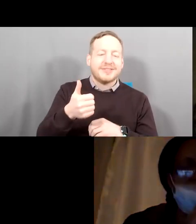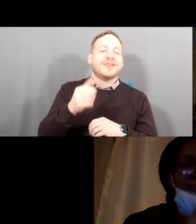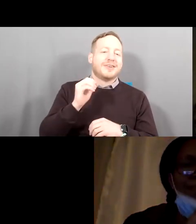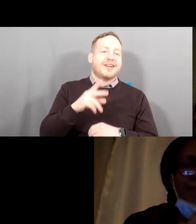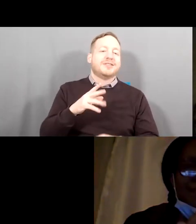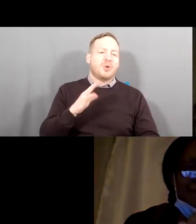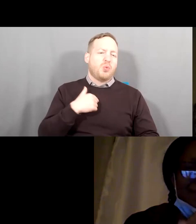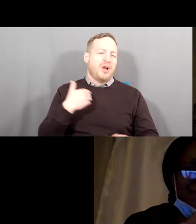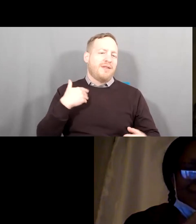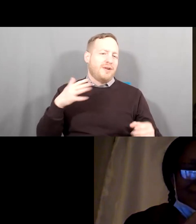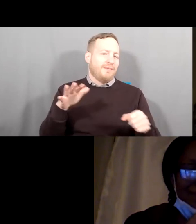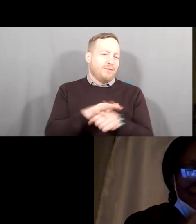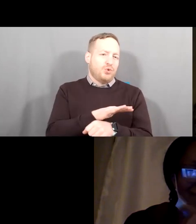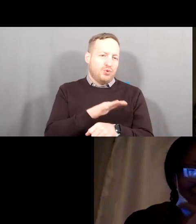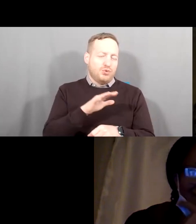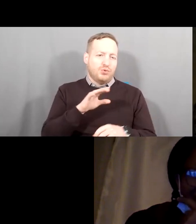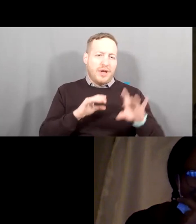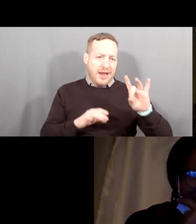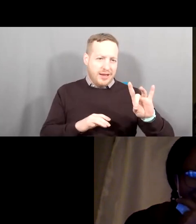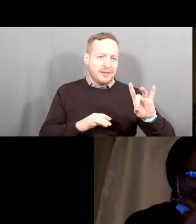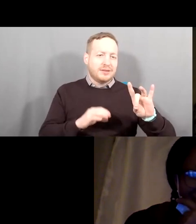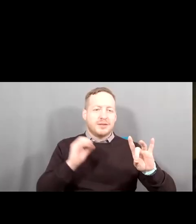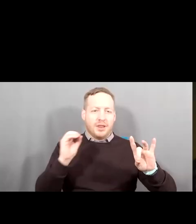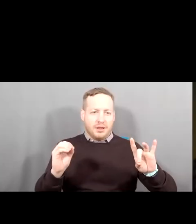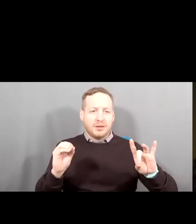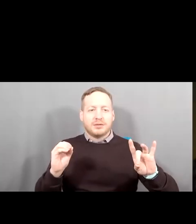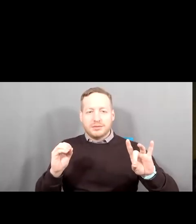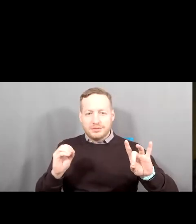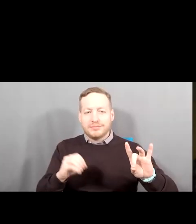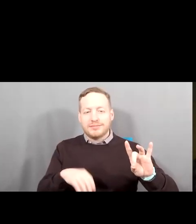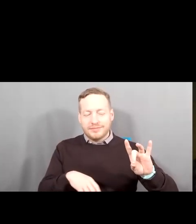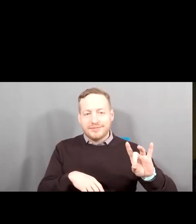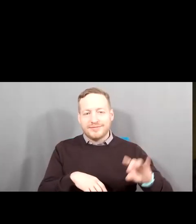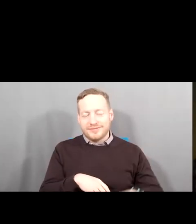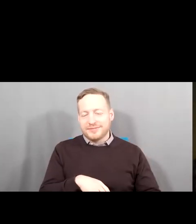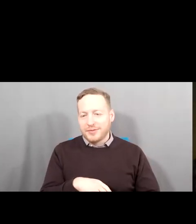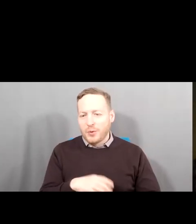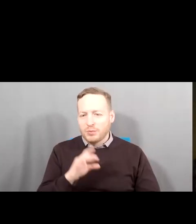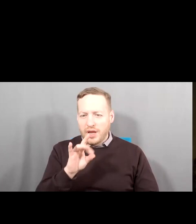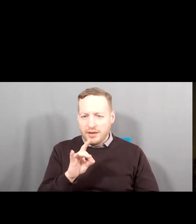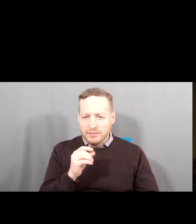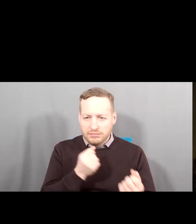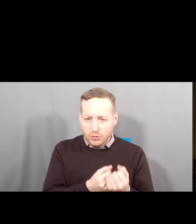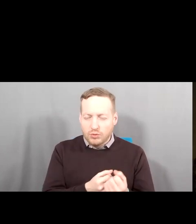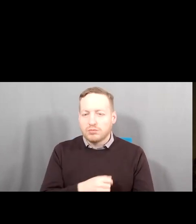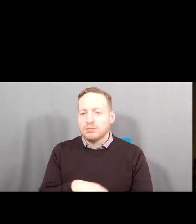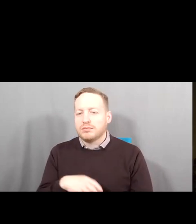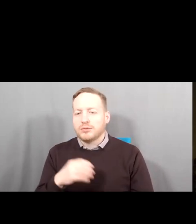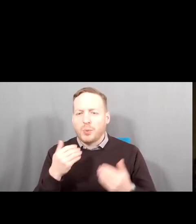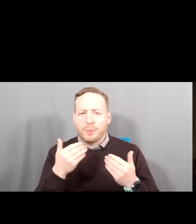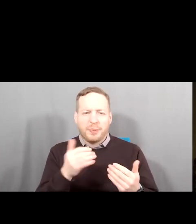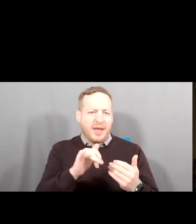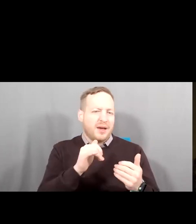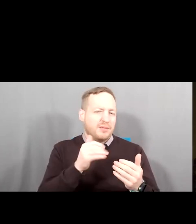You're voting up. Great. Very good. So now all the 8 people who are here who are commissioners have voted